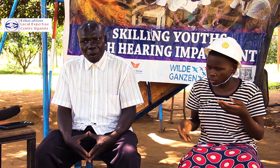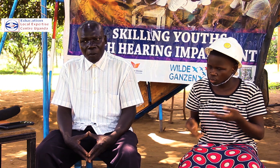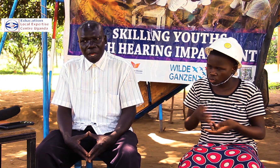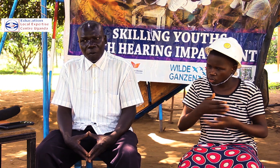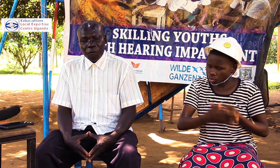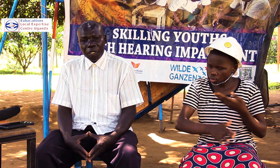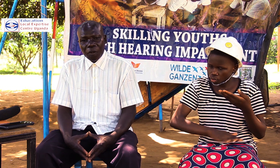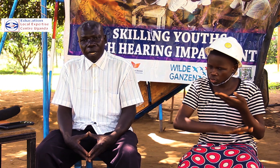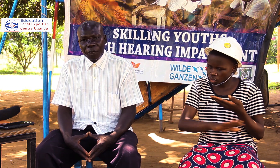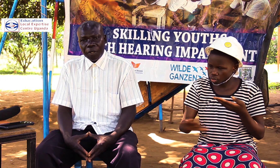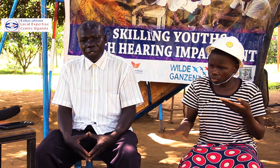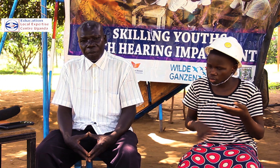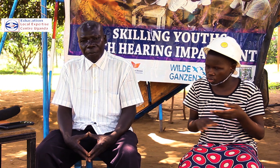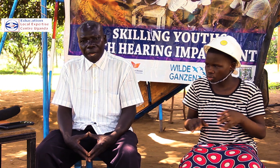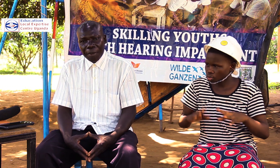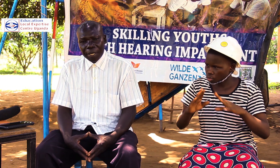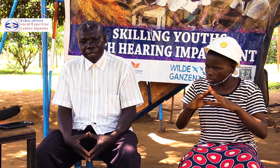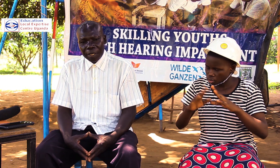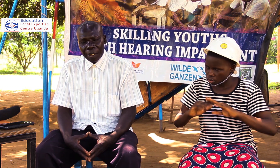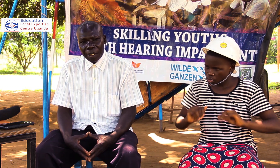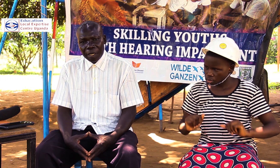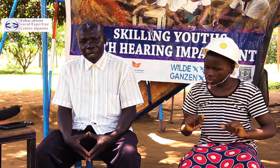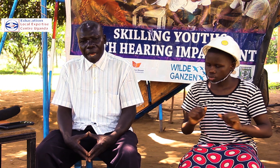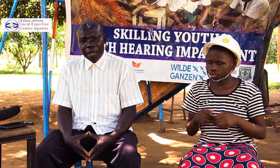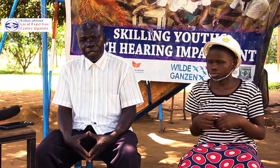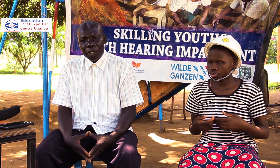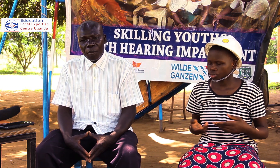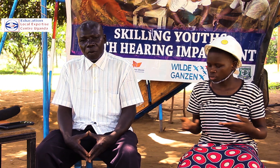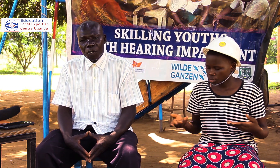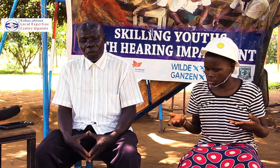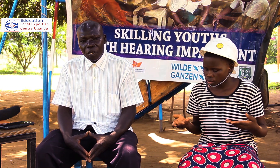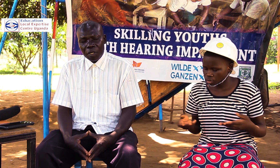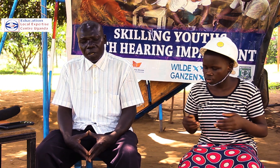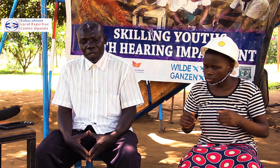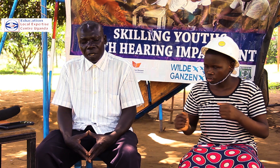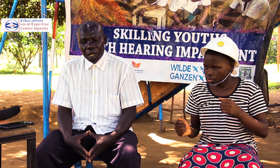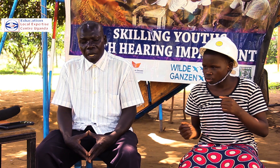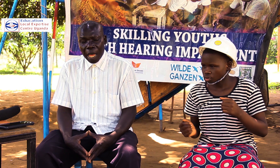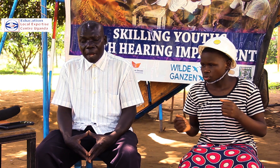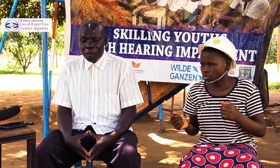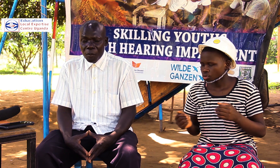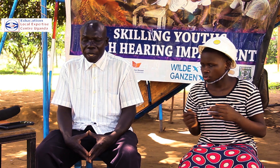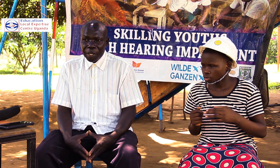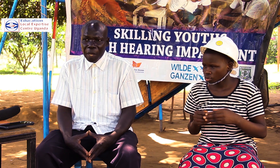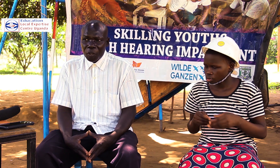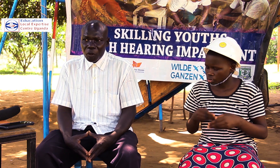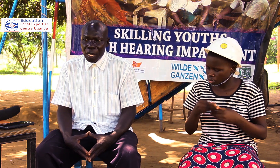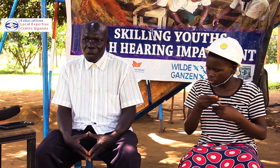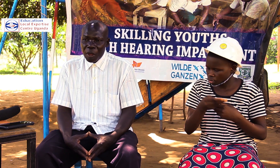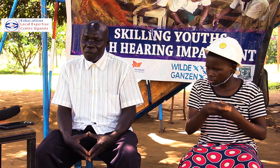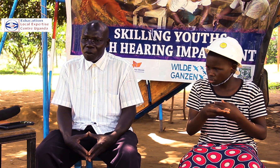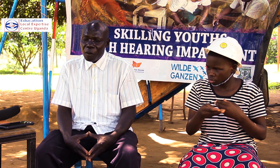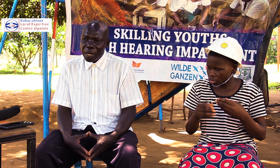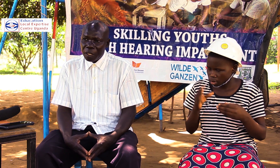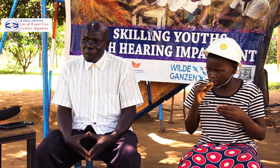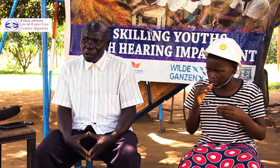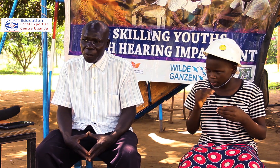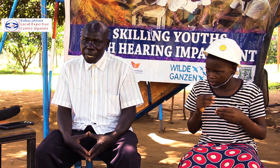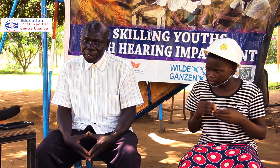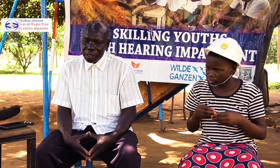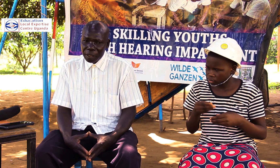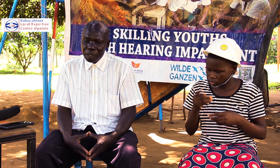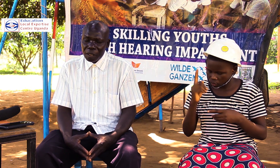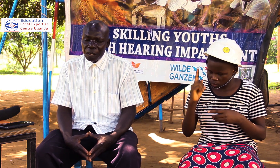have the problem of the toilet for this impairment and the disabled youth. At the moment, as I'm talking, we have only